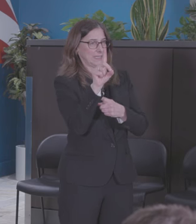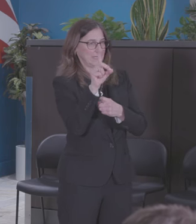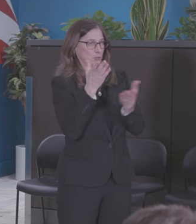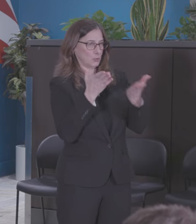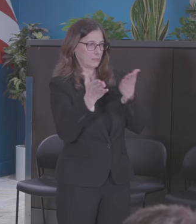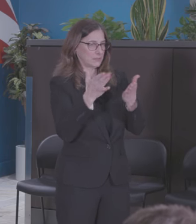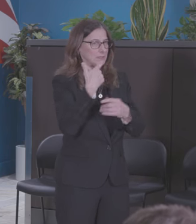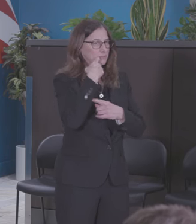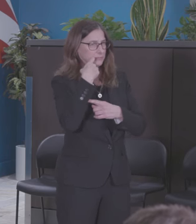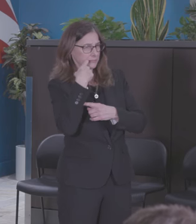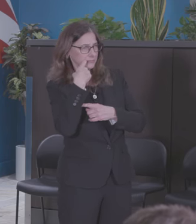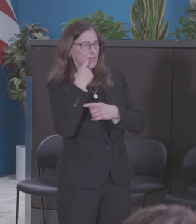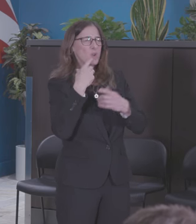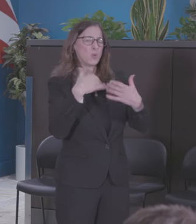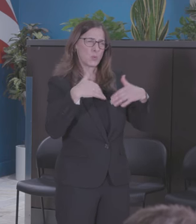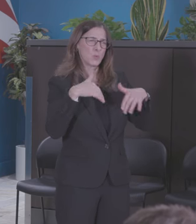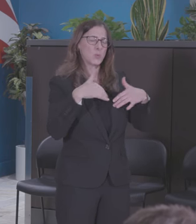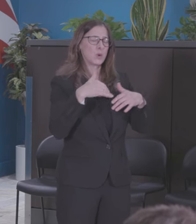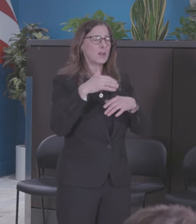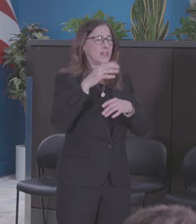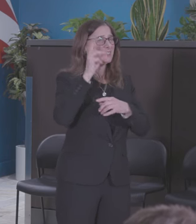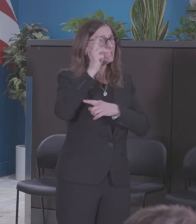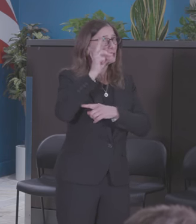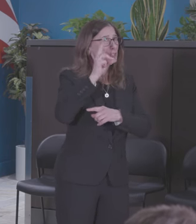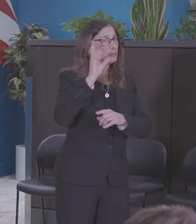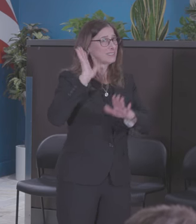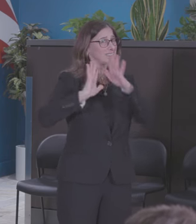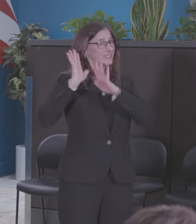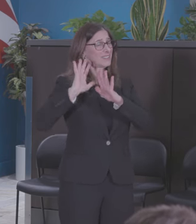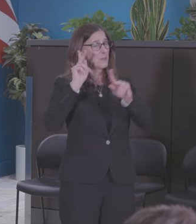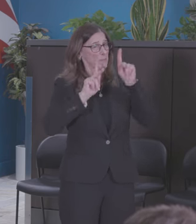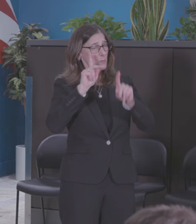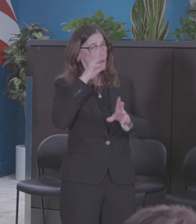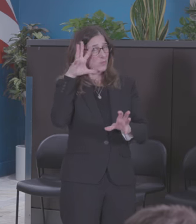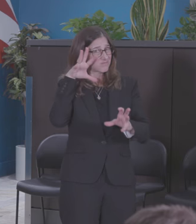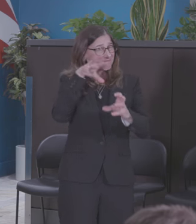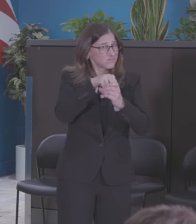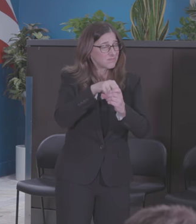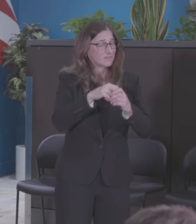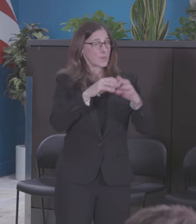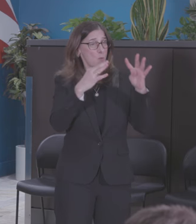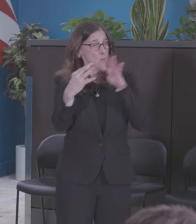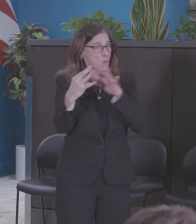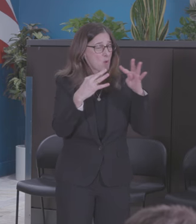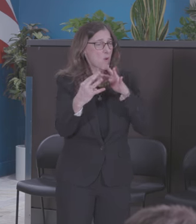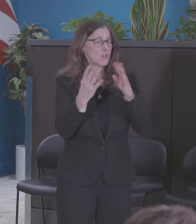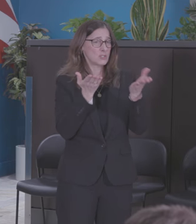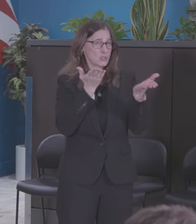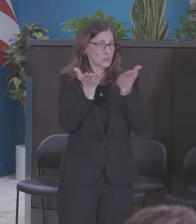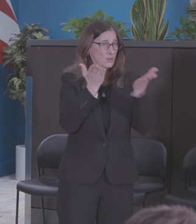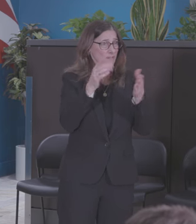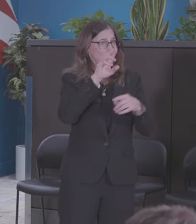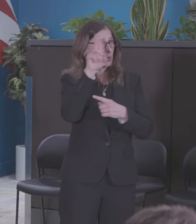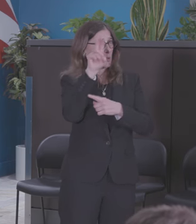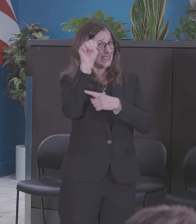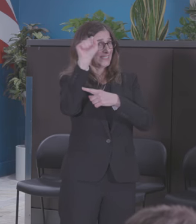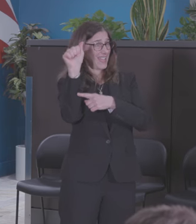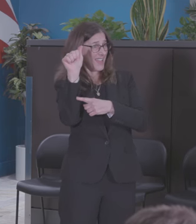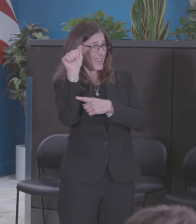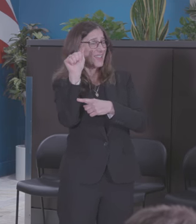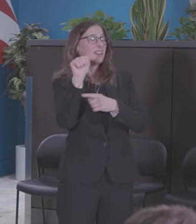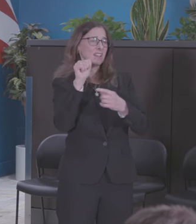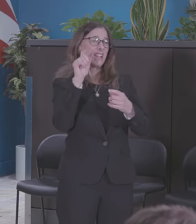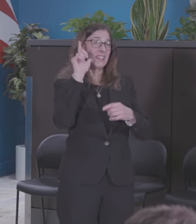in the sacrifices veterans made in their service to our country, and addressing these needs is part of what we owe